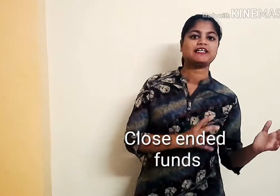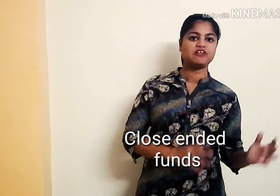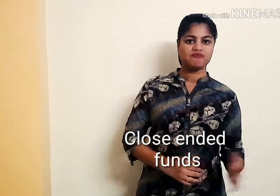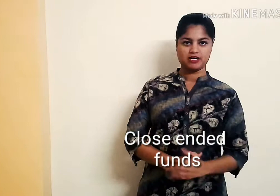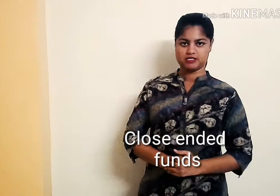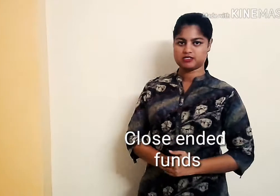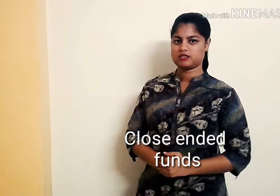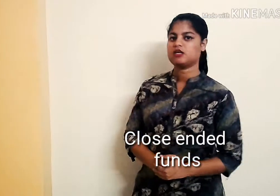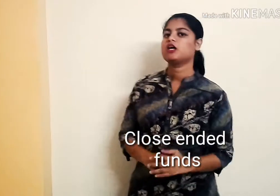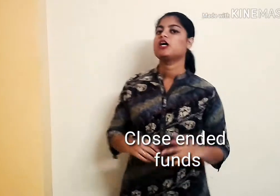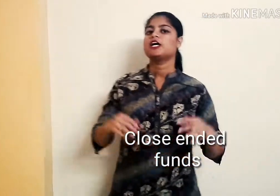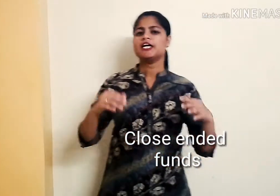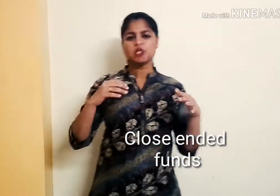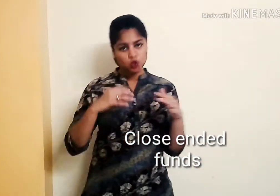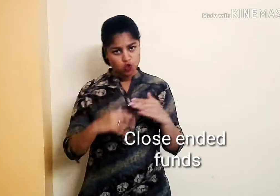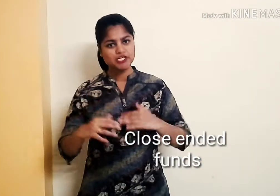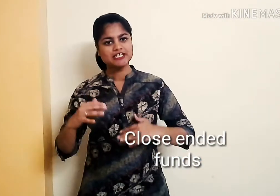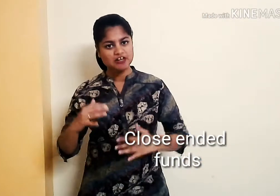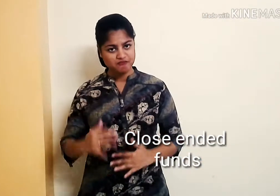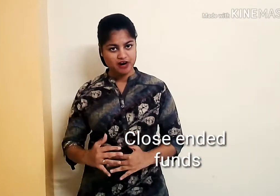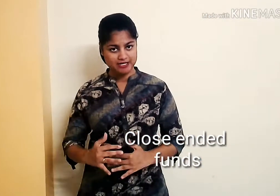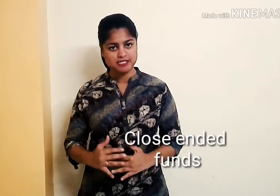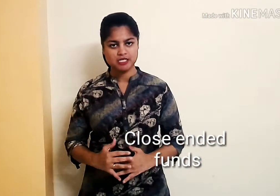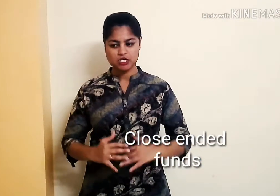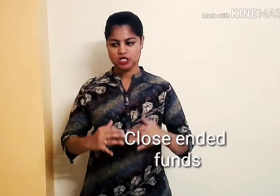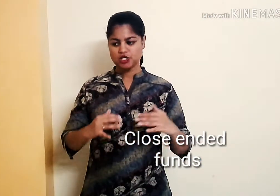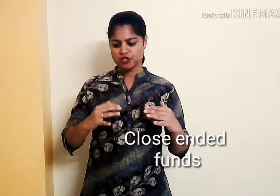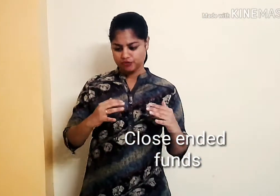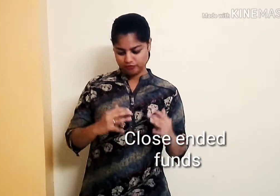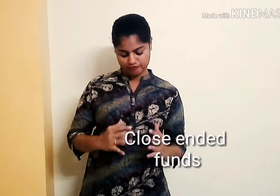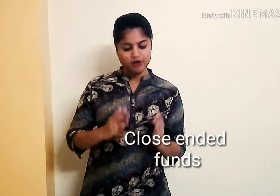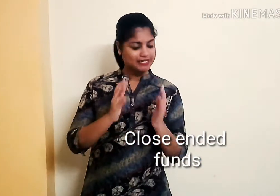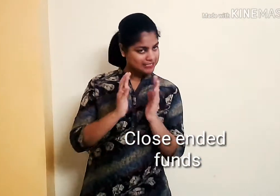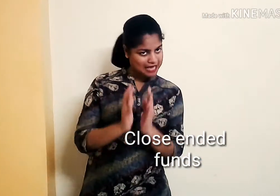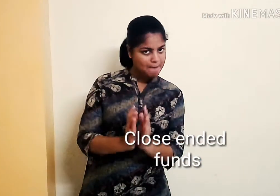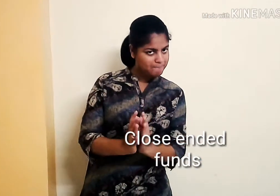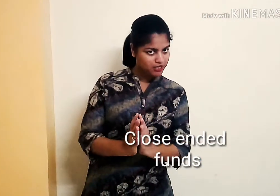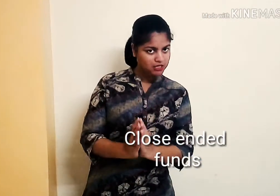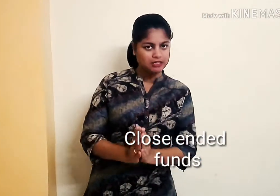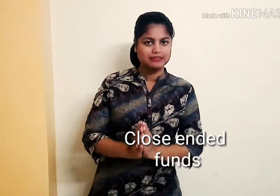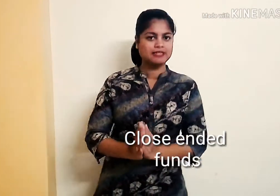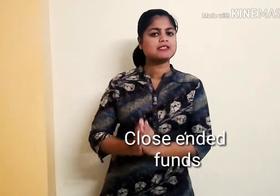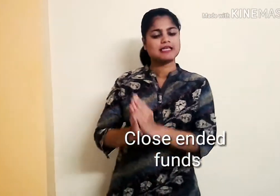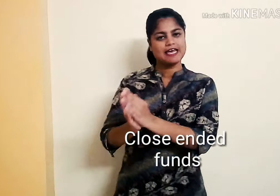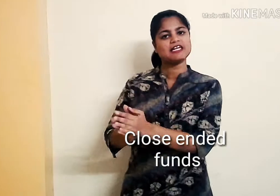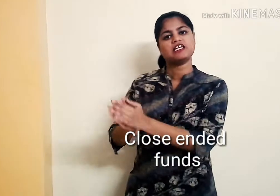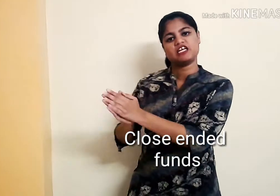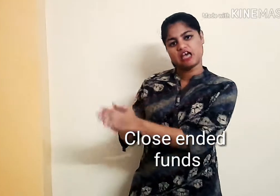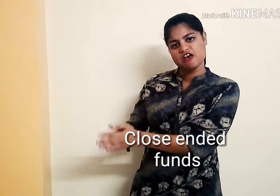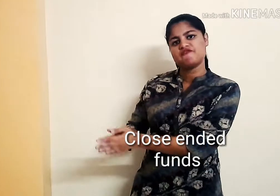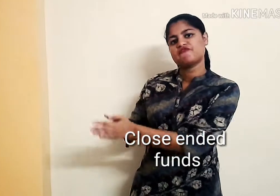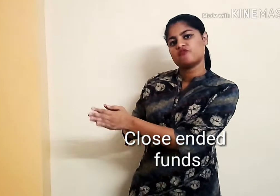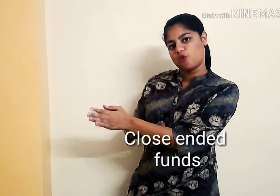open-ended funds. In closed-ended funds, for example, there is